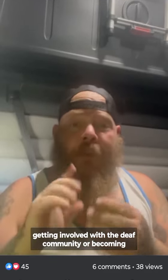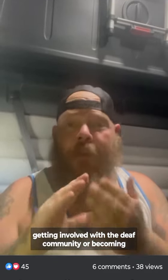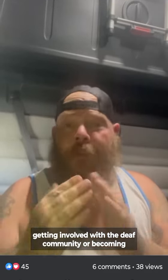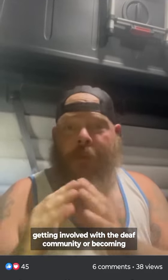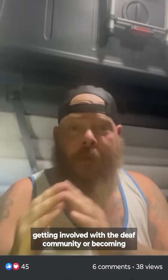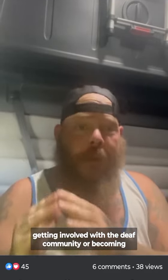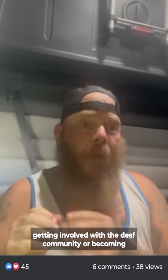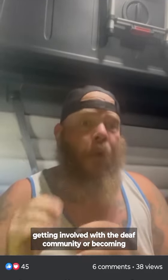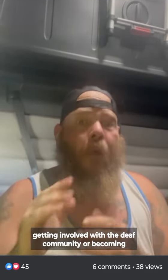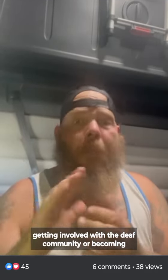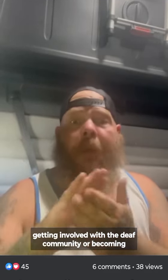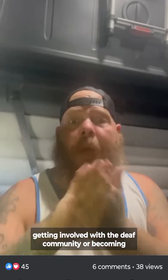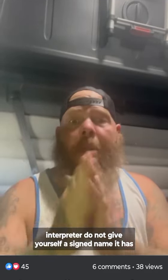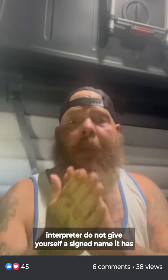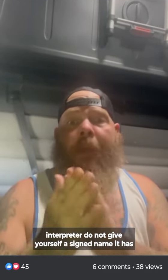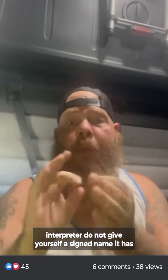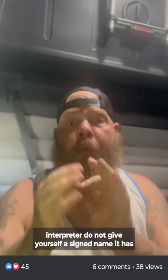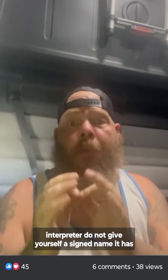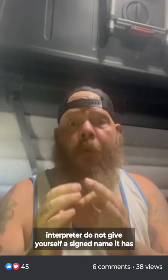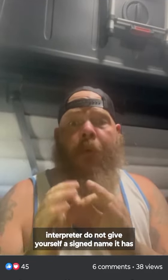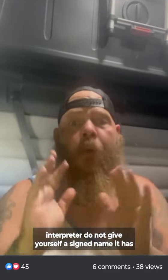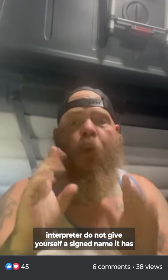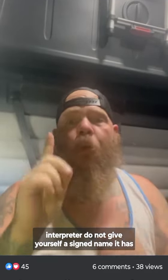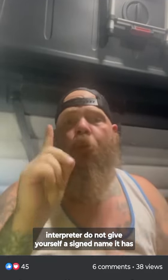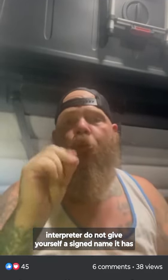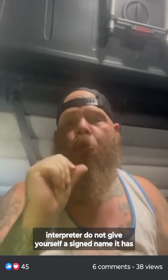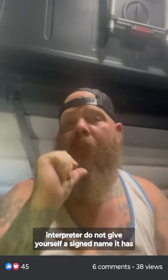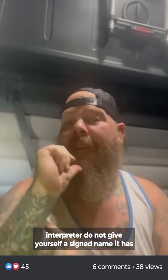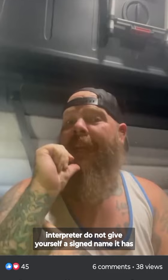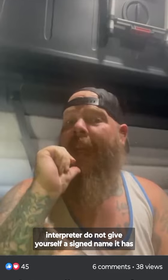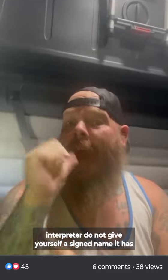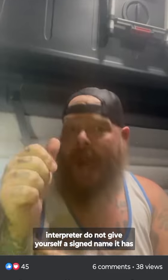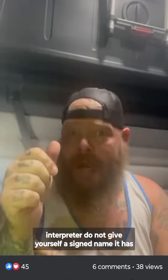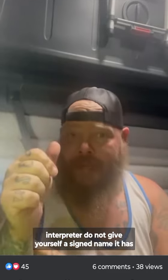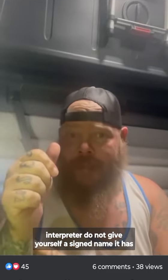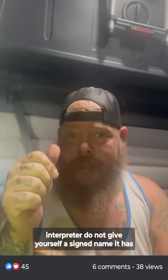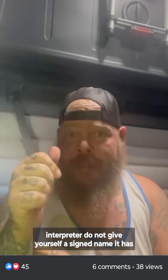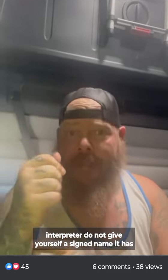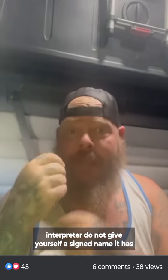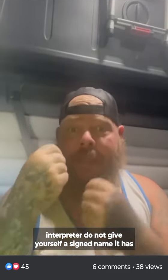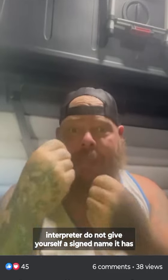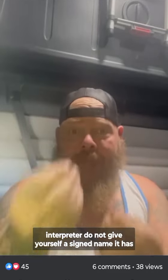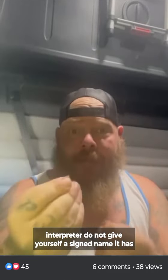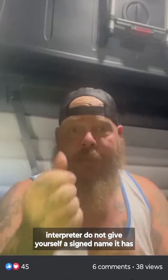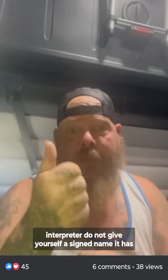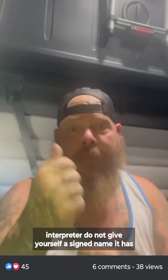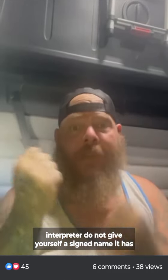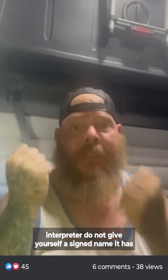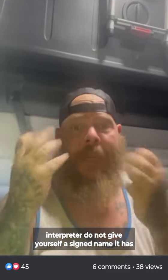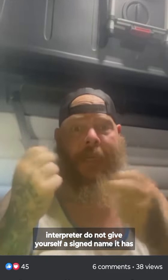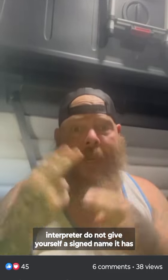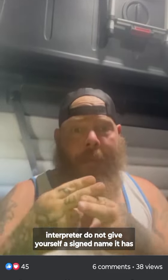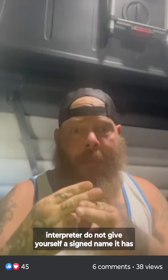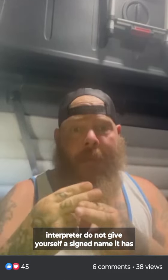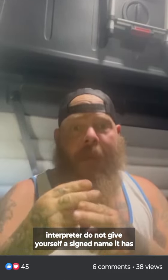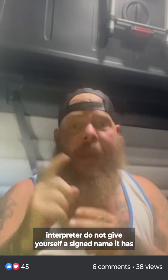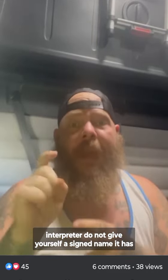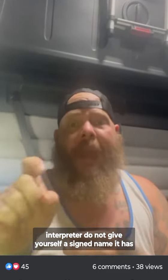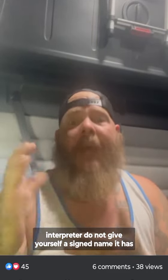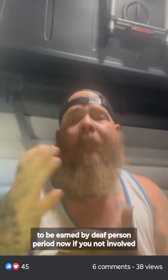community or becoming an interpreter, do not give yourself a sign name. It has